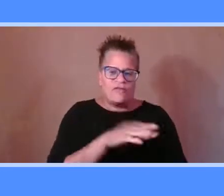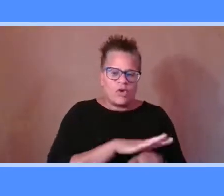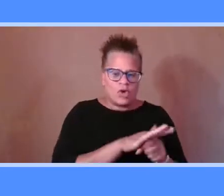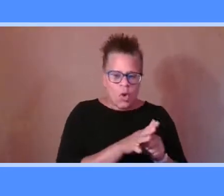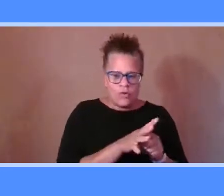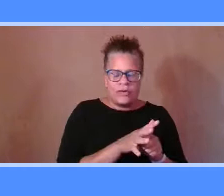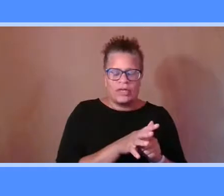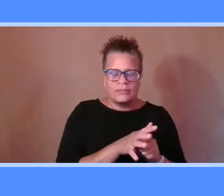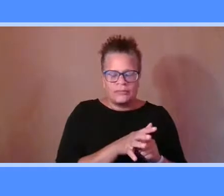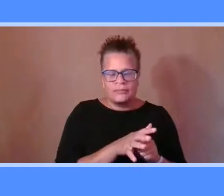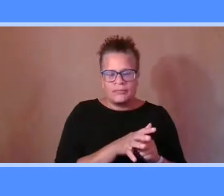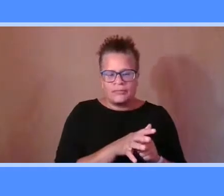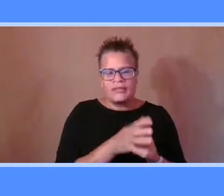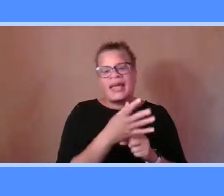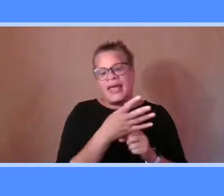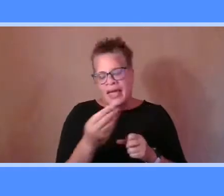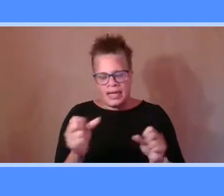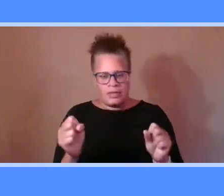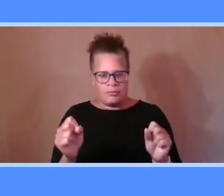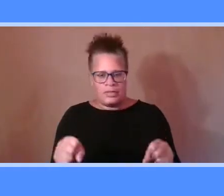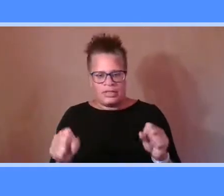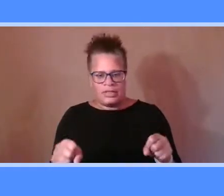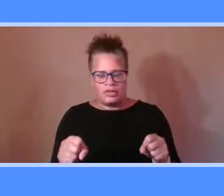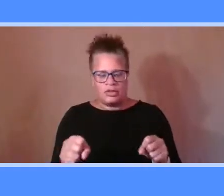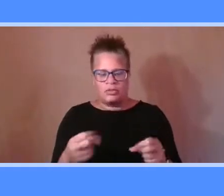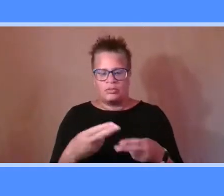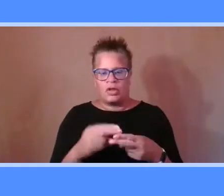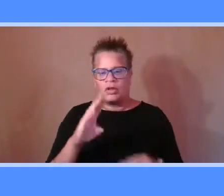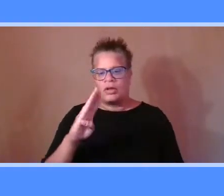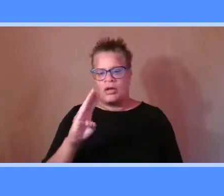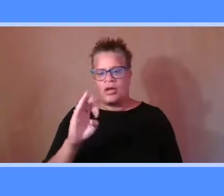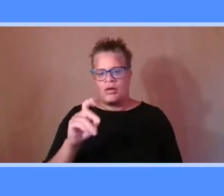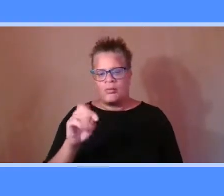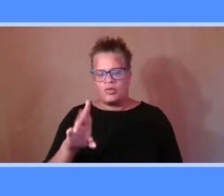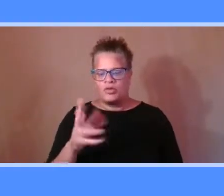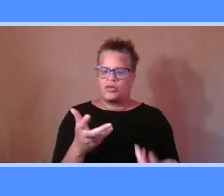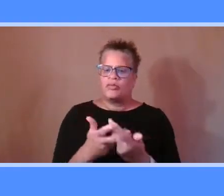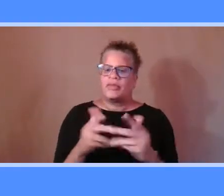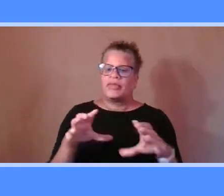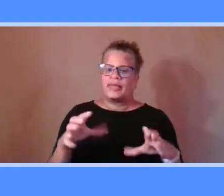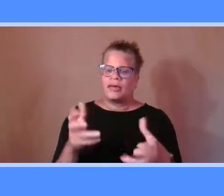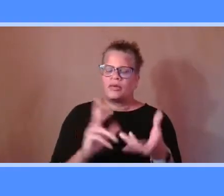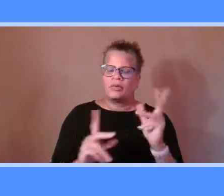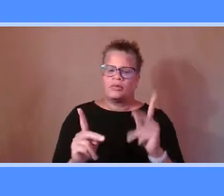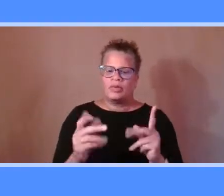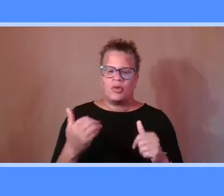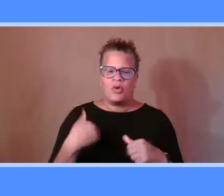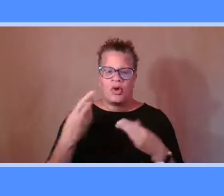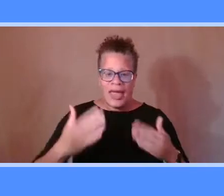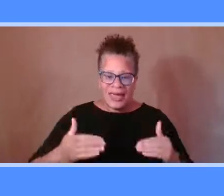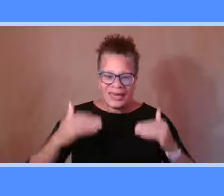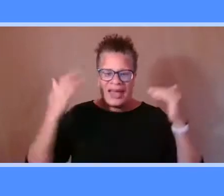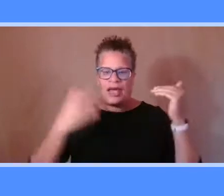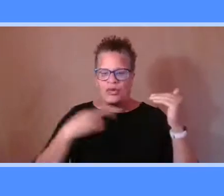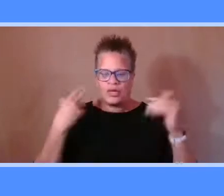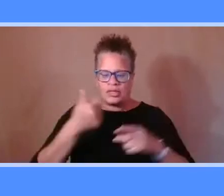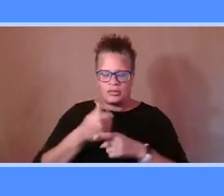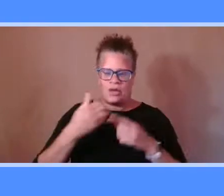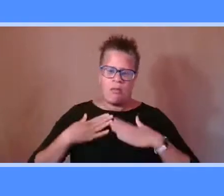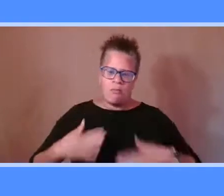vaccines, and potentially a booster if you fall in that category of people that are at very high risk, people